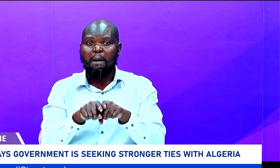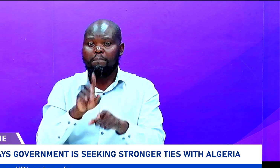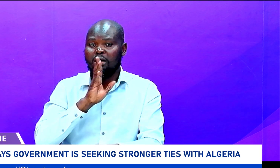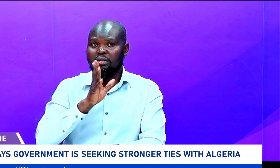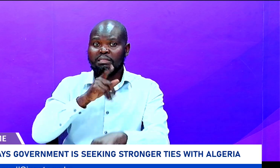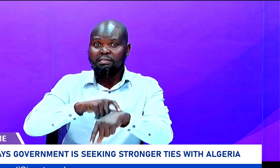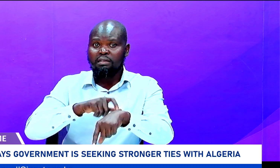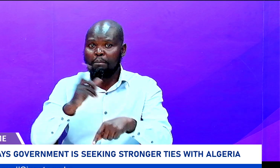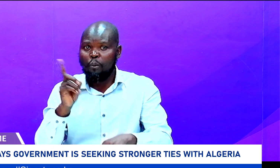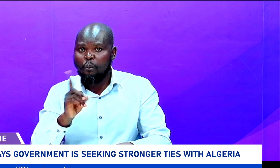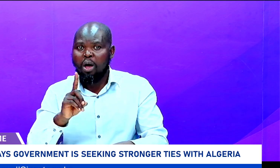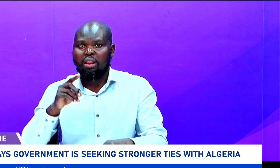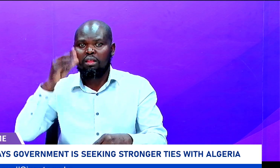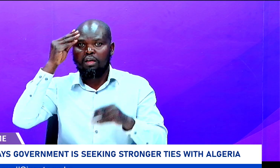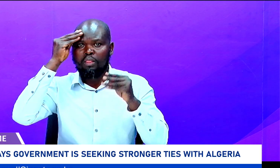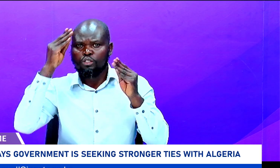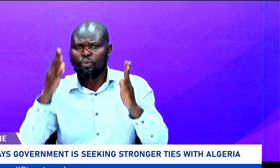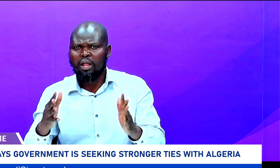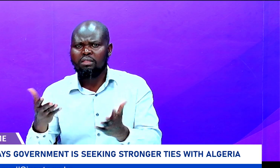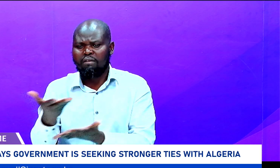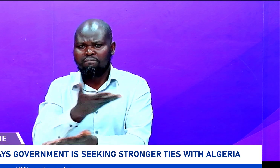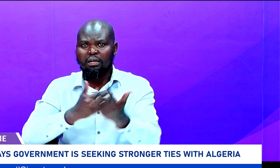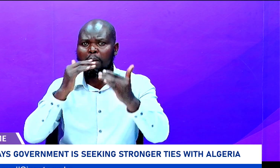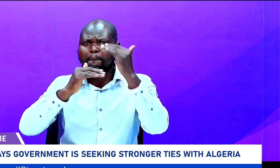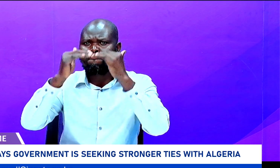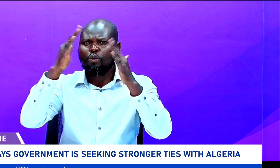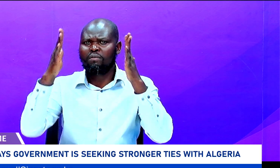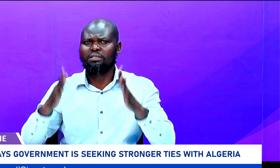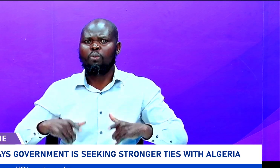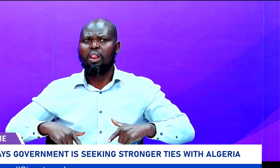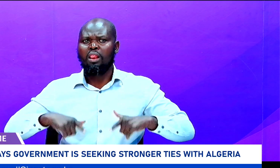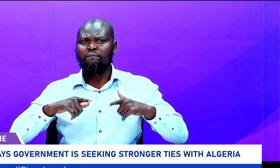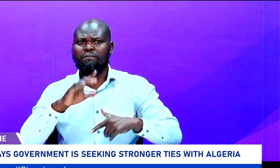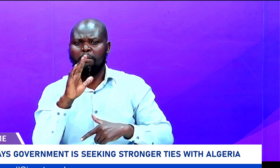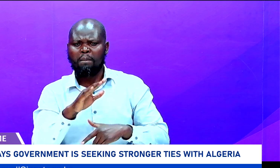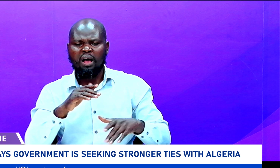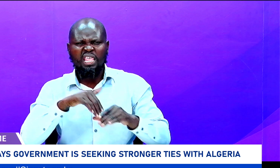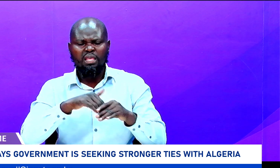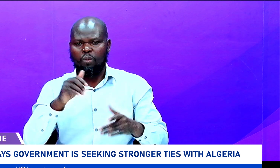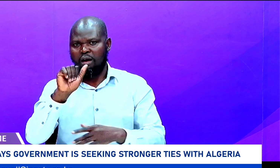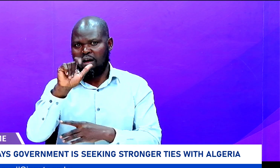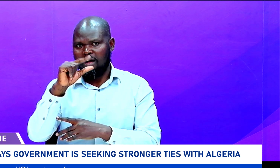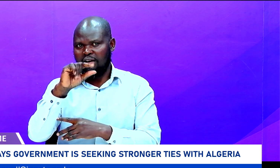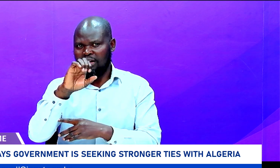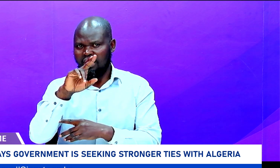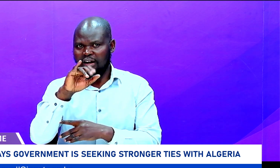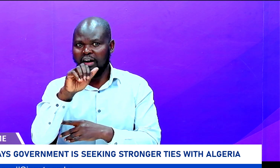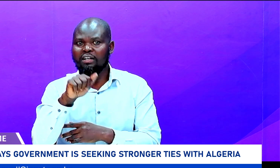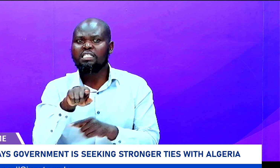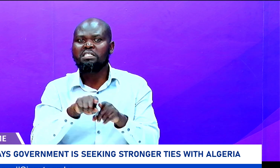African nations. Speaking during an engagement with students and professionals living in Algeria, Kindiki